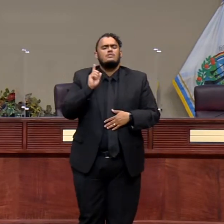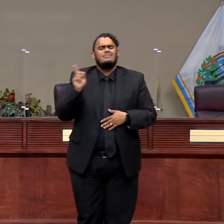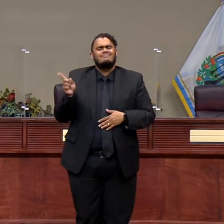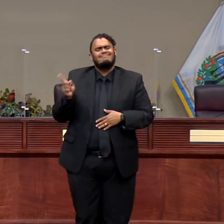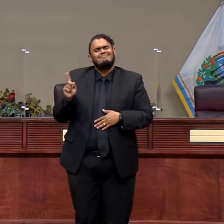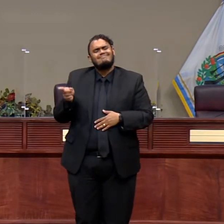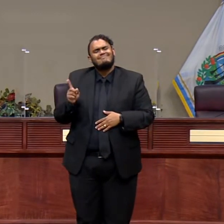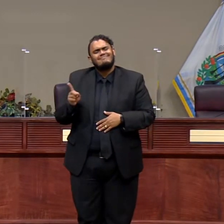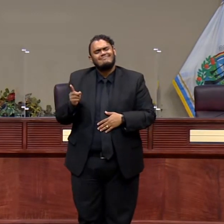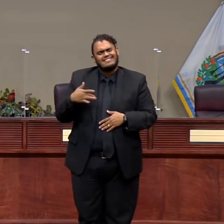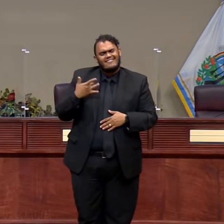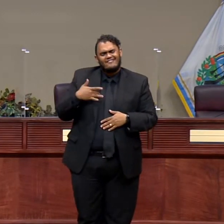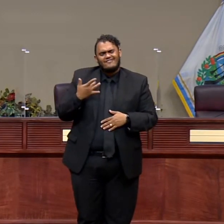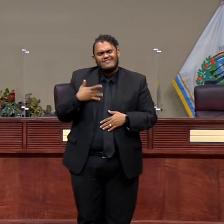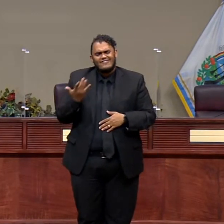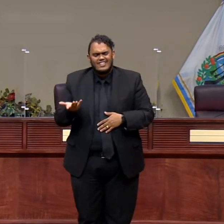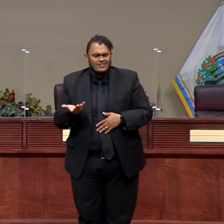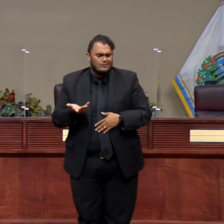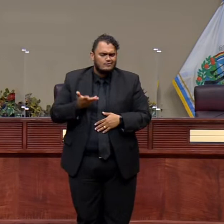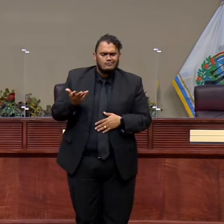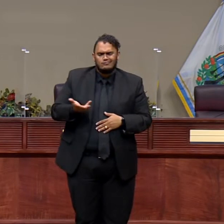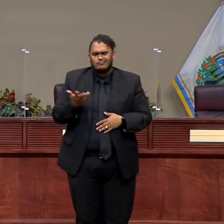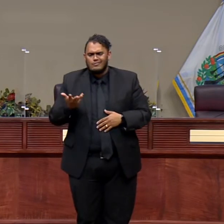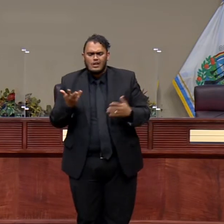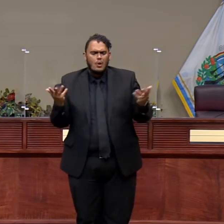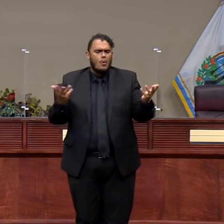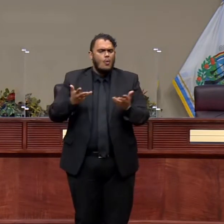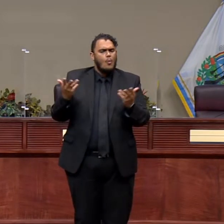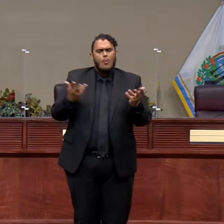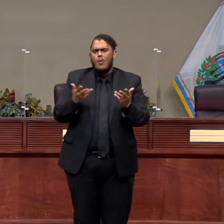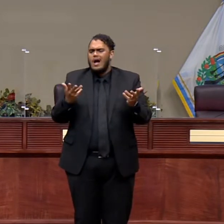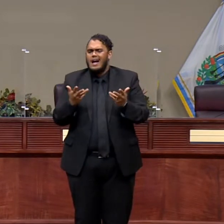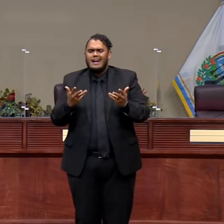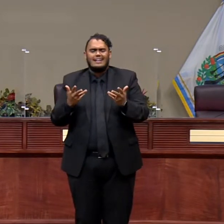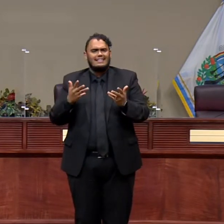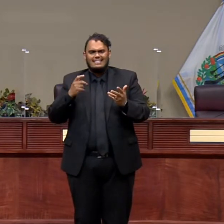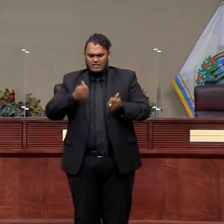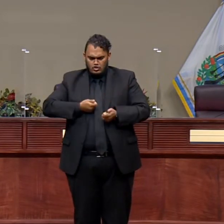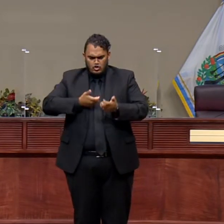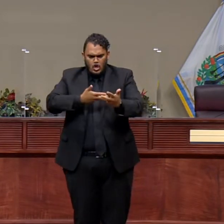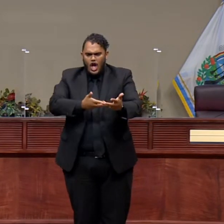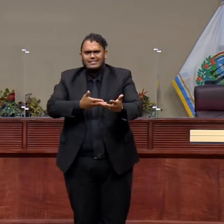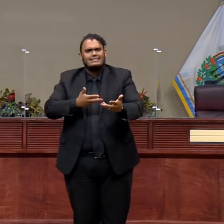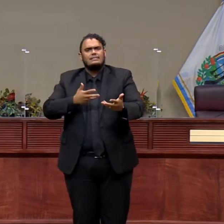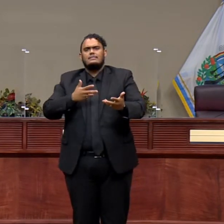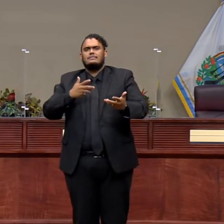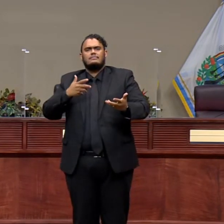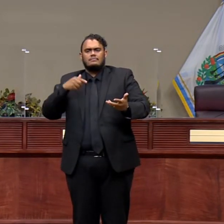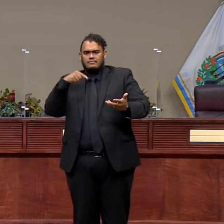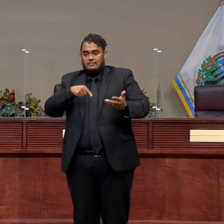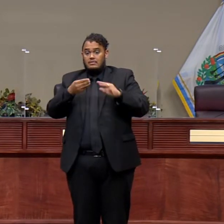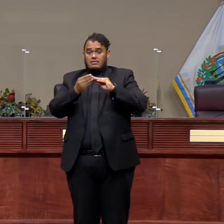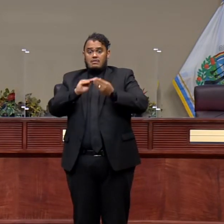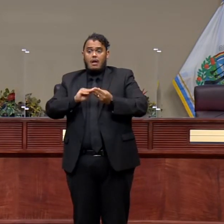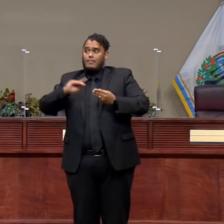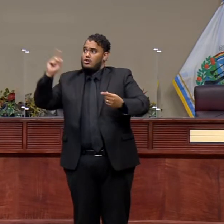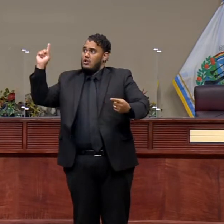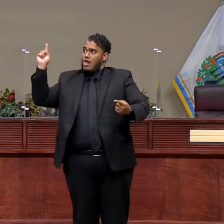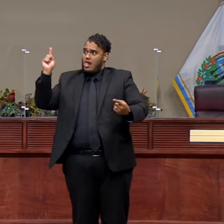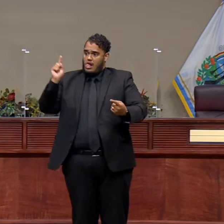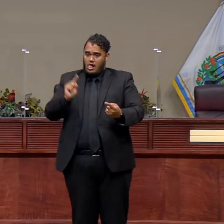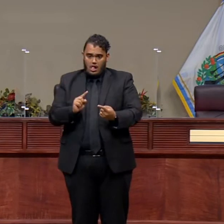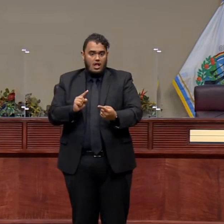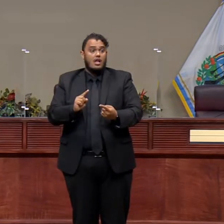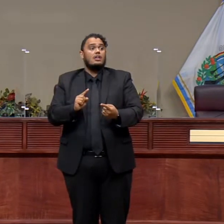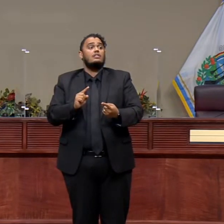couple biggest things that are driving these numbers back down. I know your all's level of what you expect herd immunity would